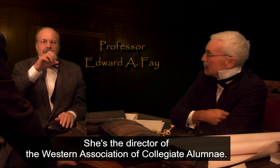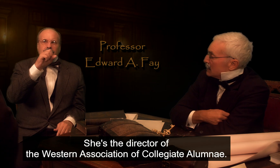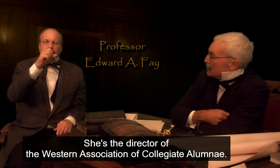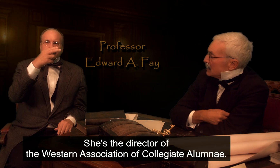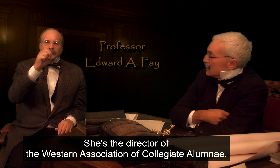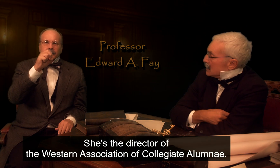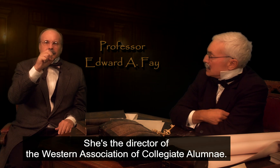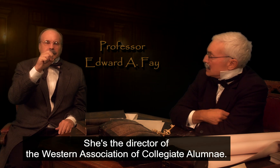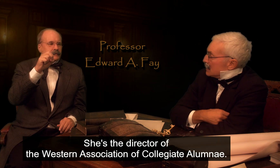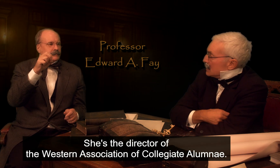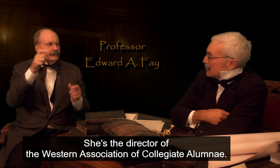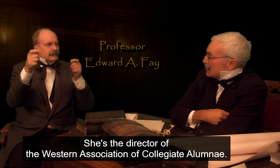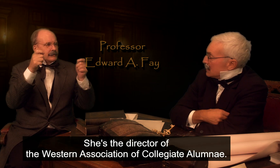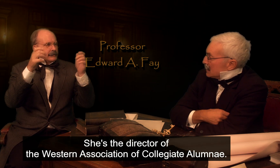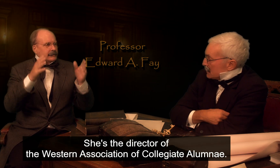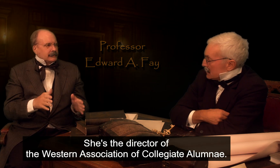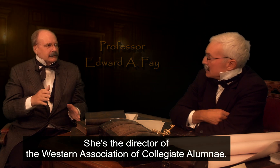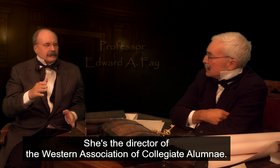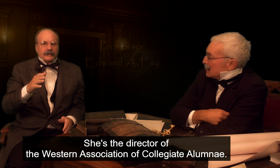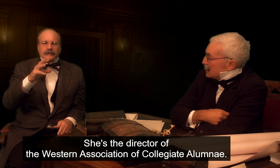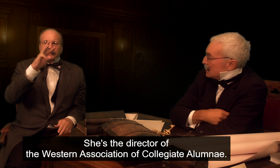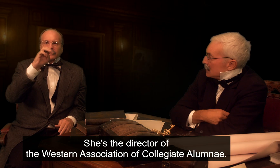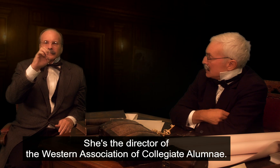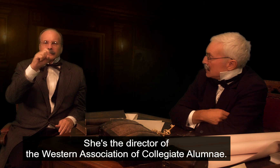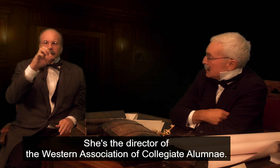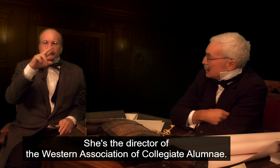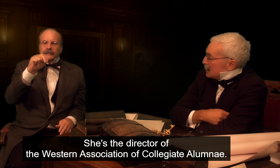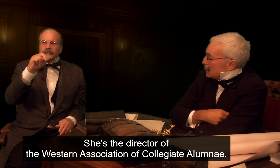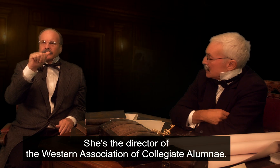She's the director of the Western Association of Collegiate Alumni.